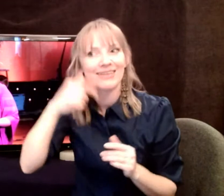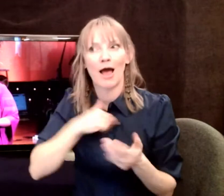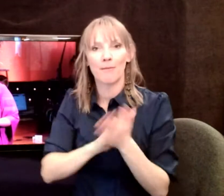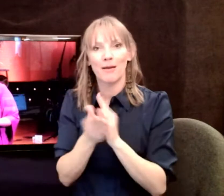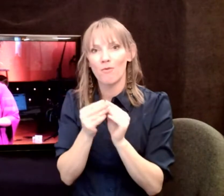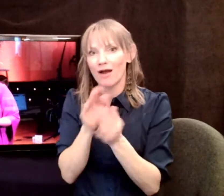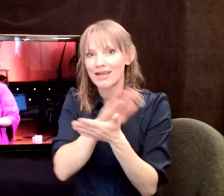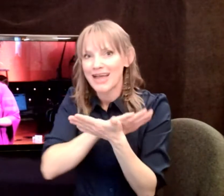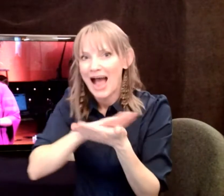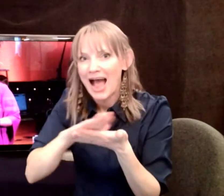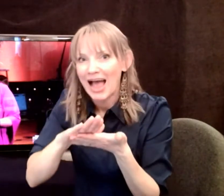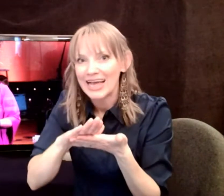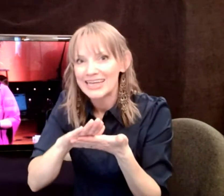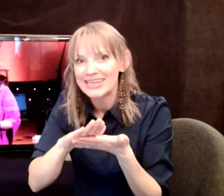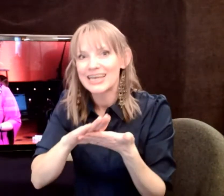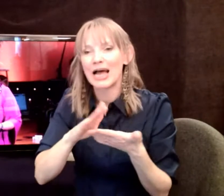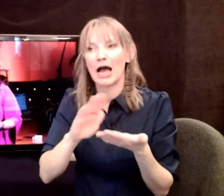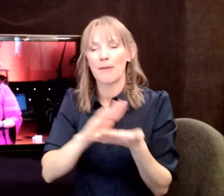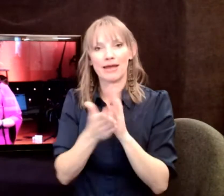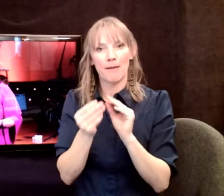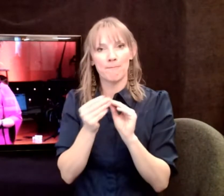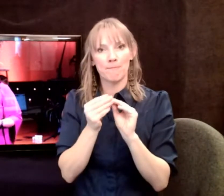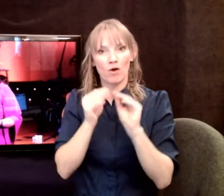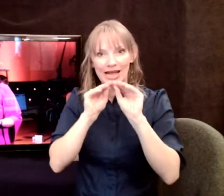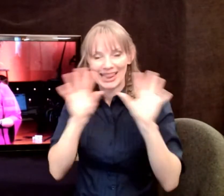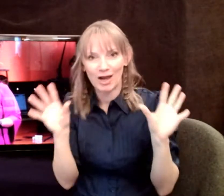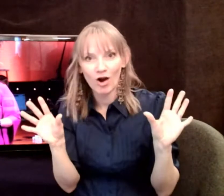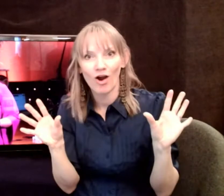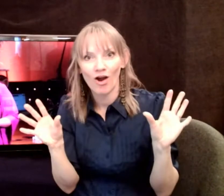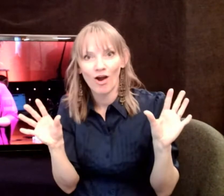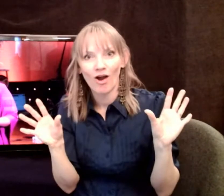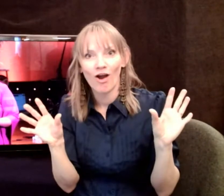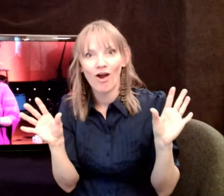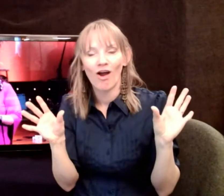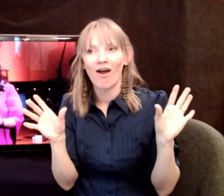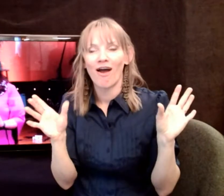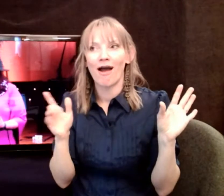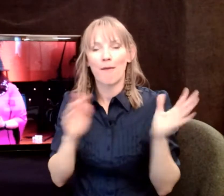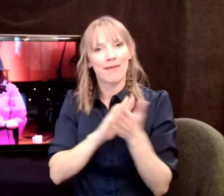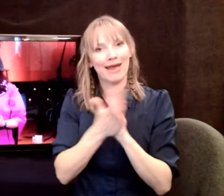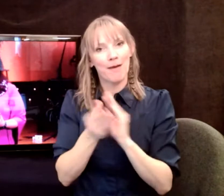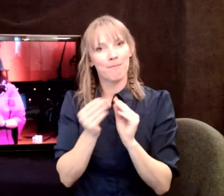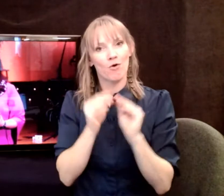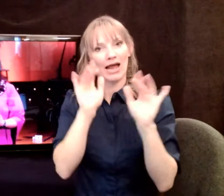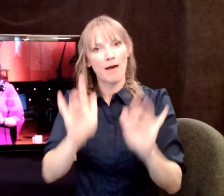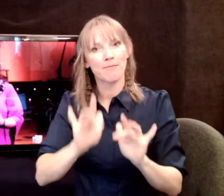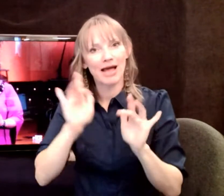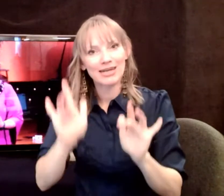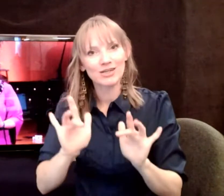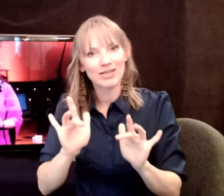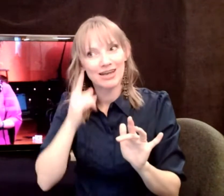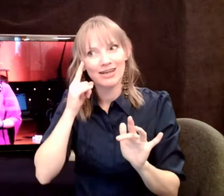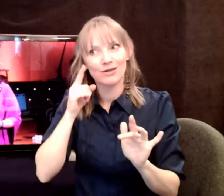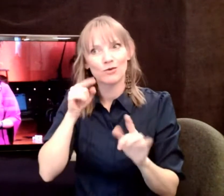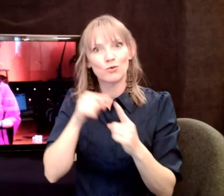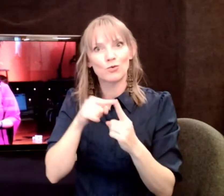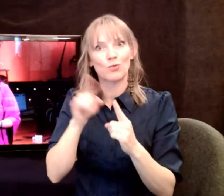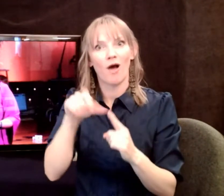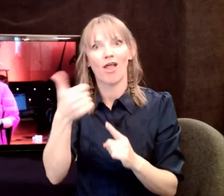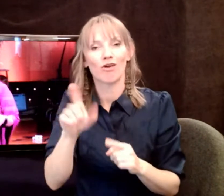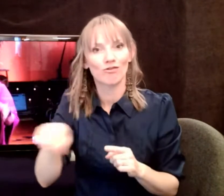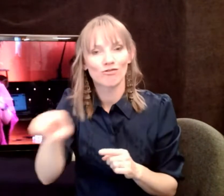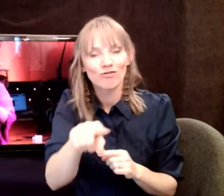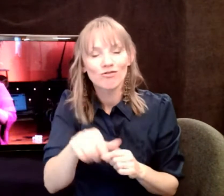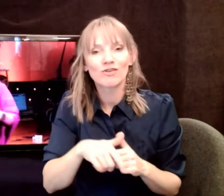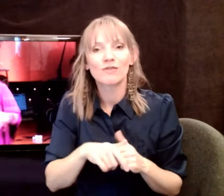am, the clearer I am, the more compassionate I am towards other people. And this